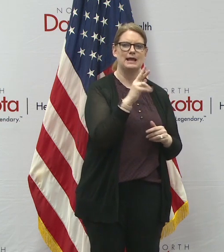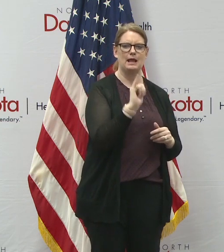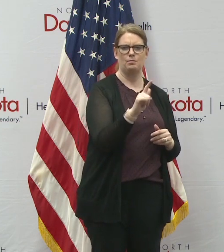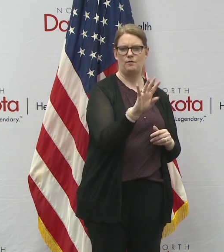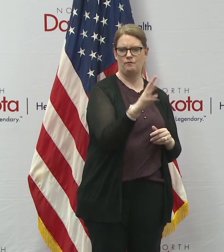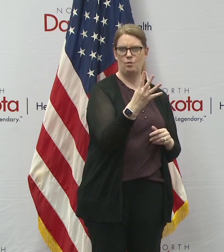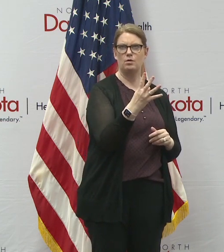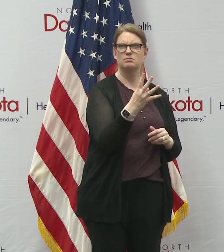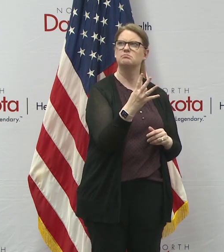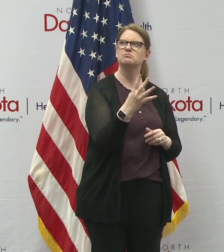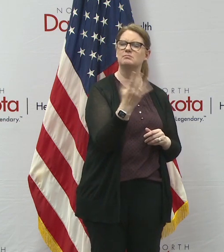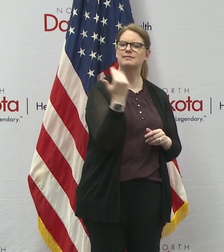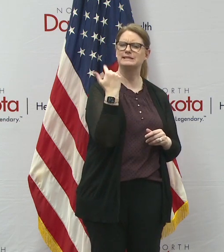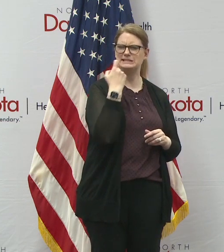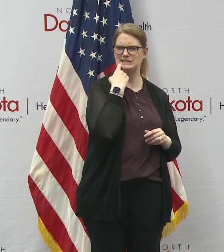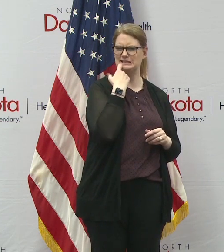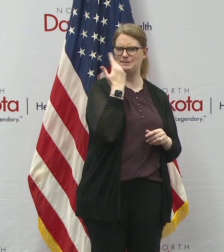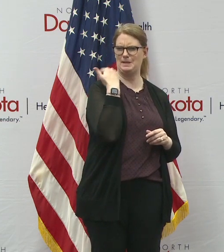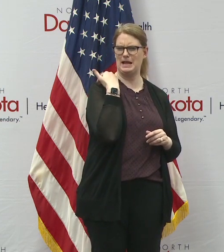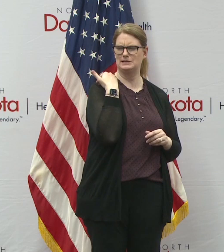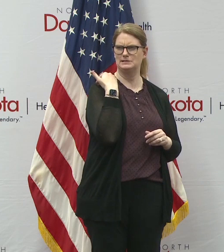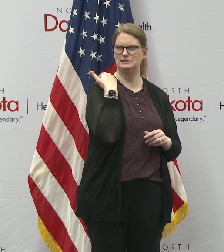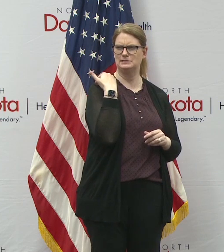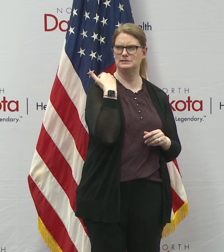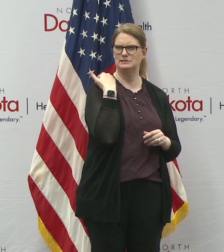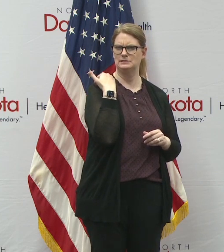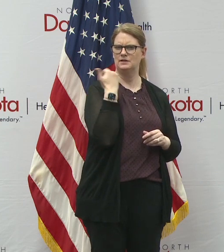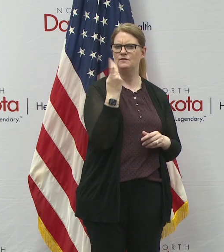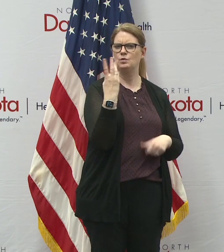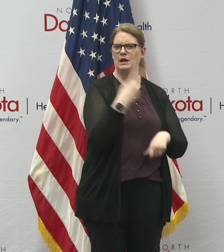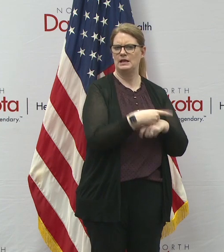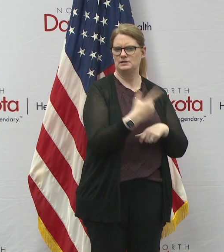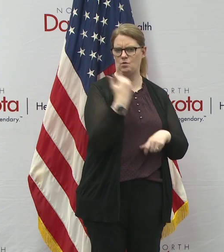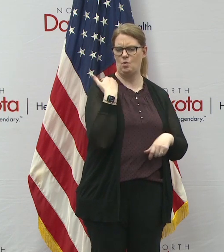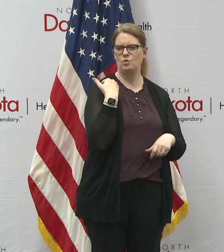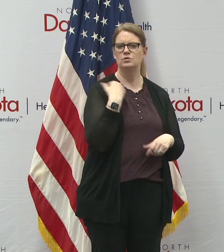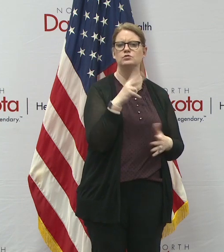that was this last going live a few days ago,